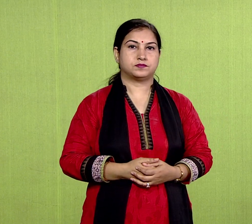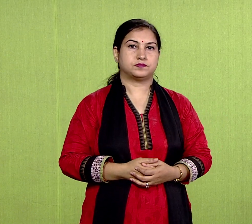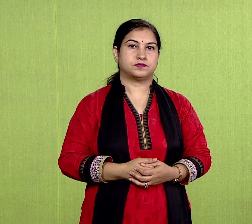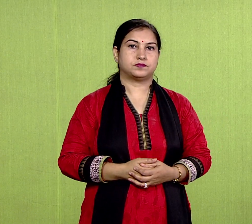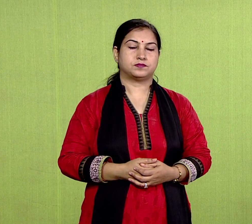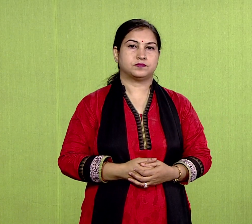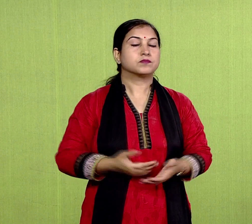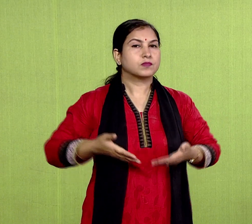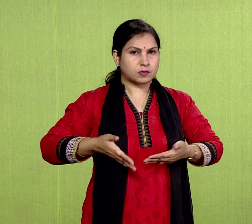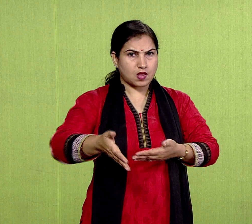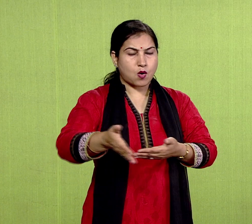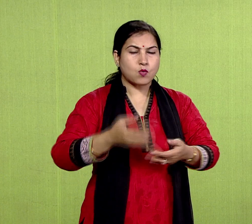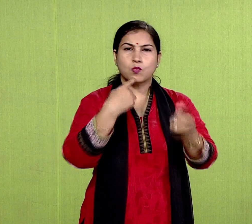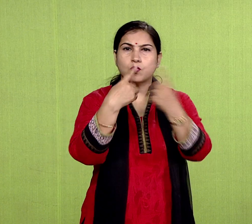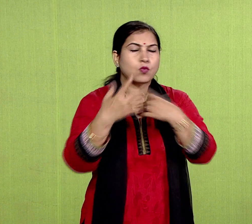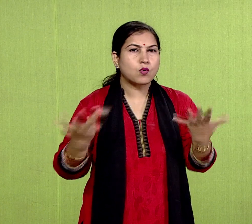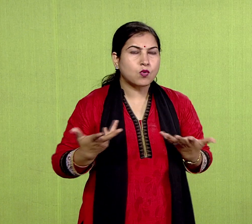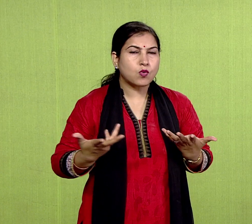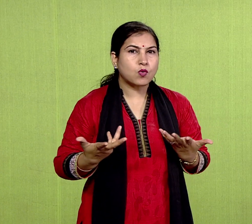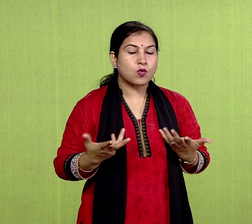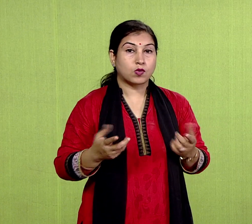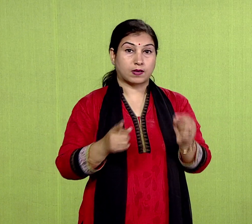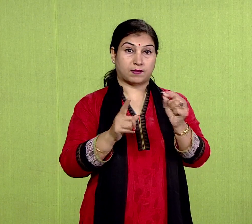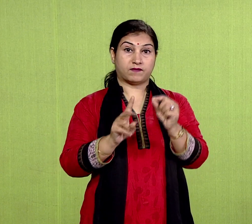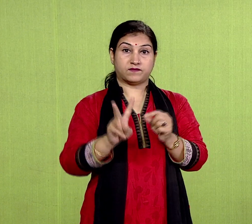Now we'll discuss about the post-Vedic period.